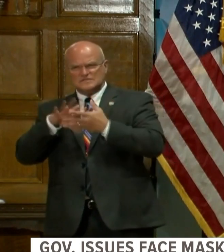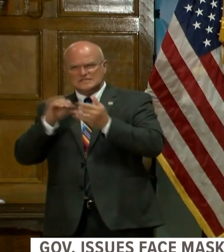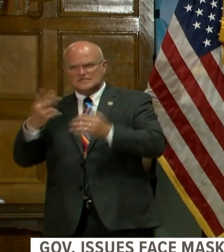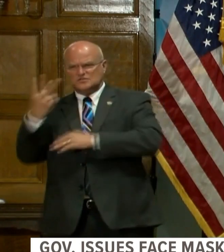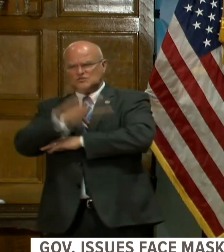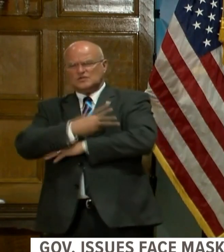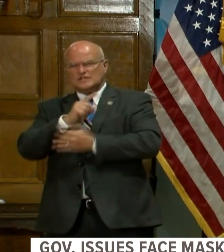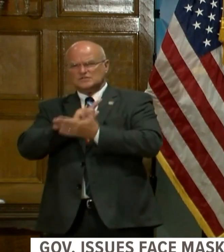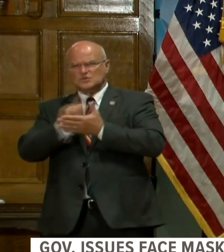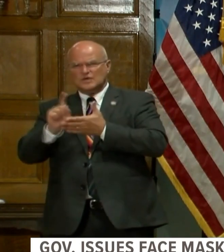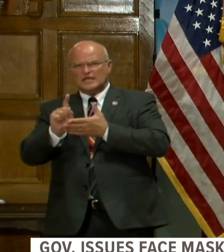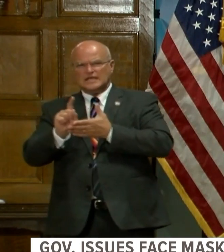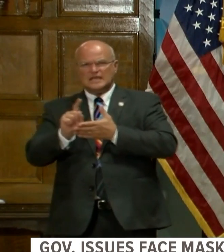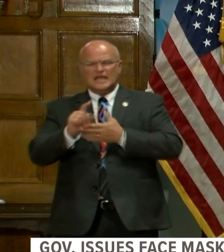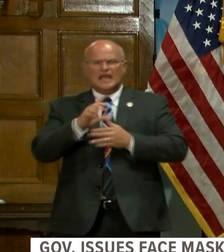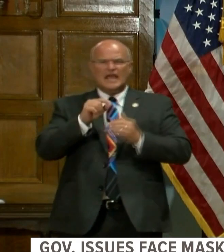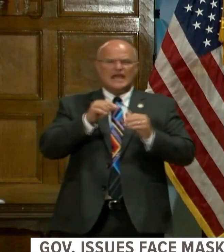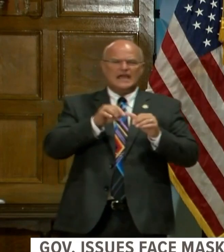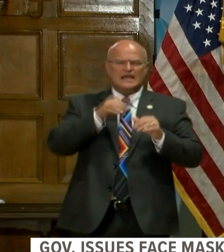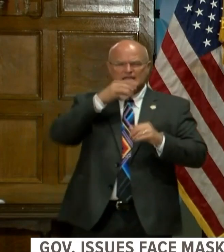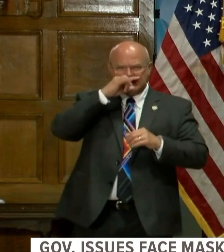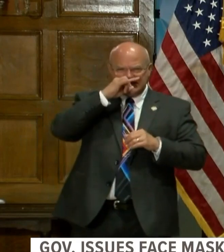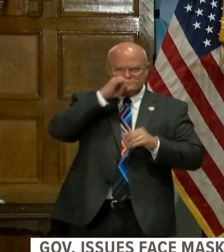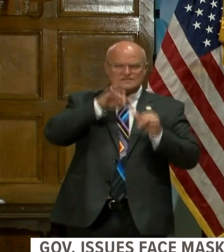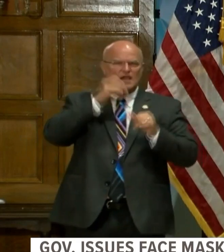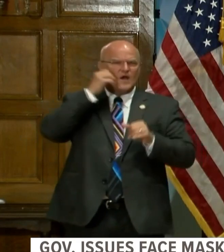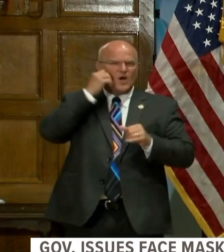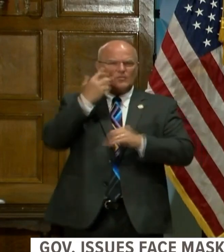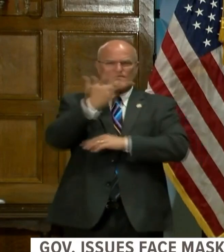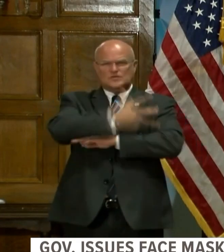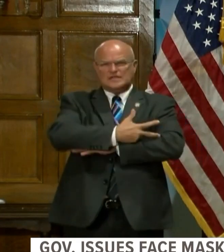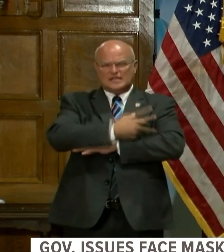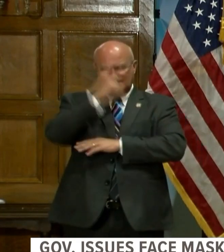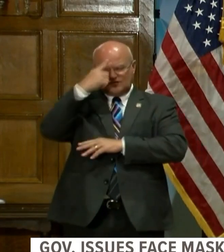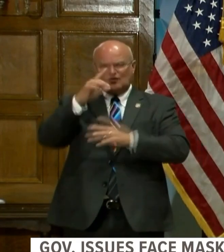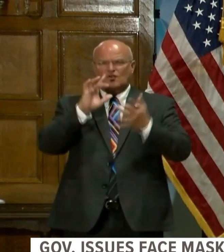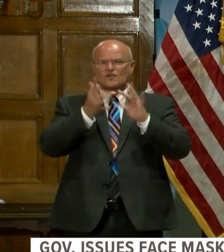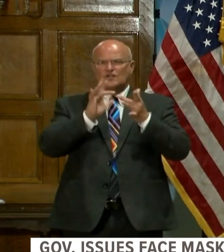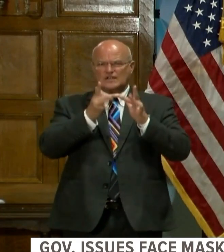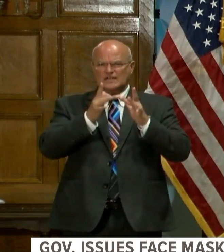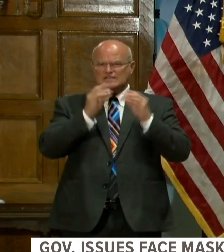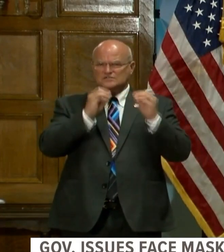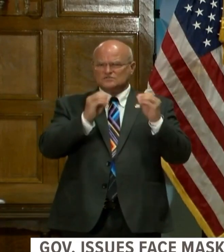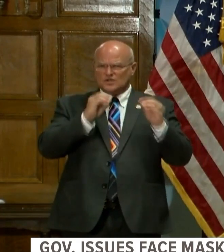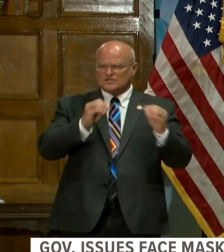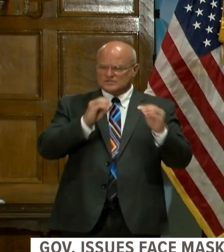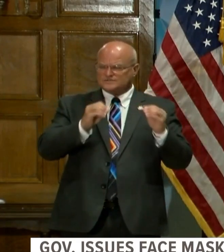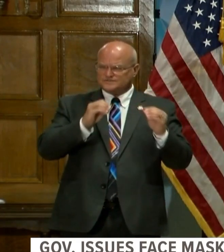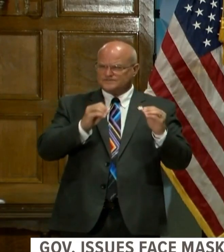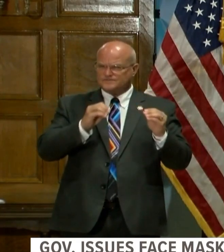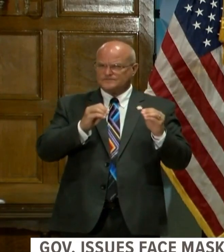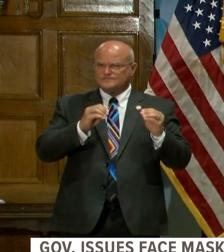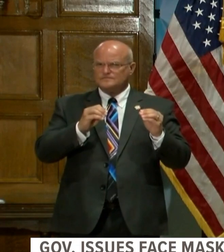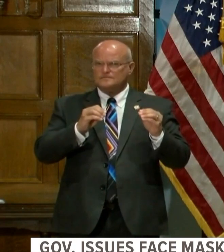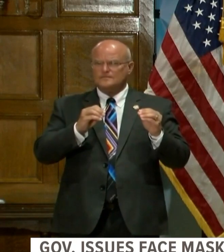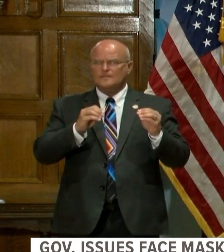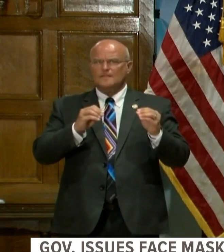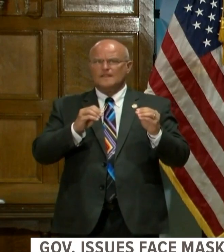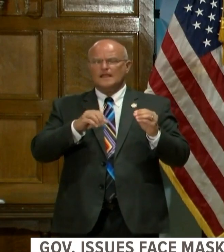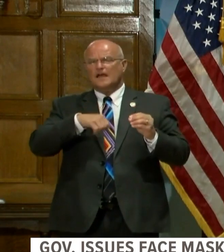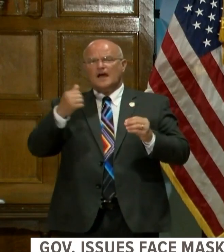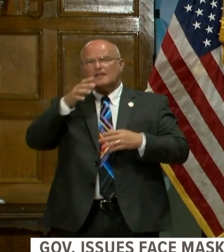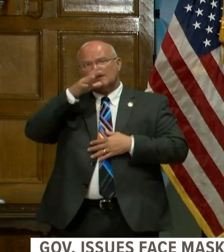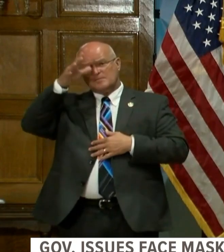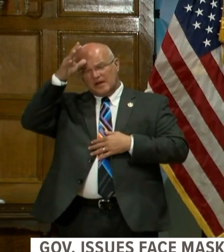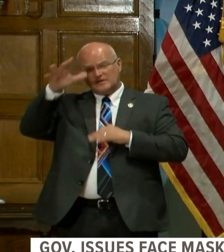days a week, and kids will have to stay home 3 days a week for virtual instruction. There are a lot of other parents across the state who